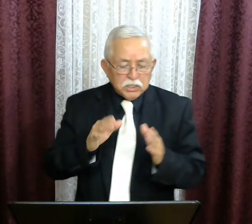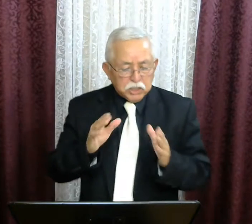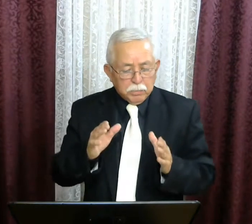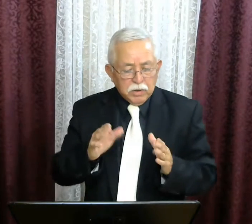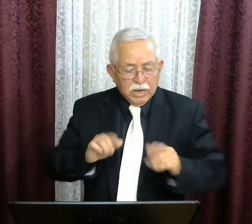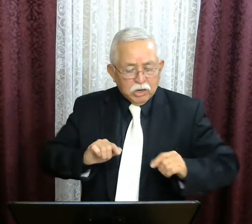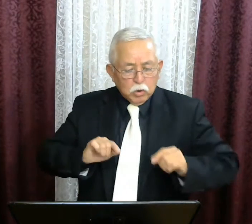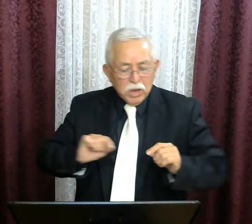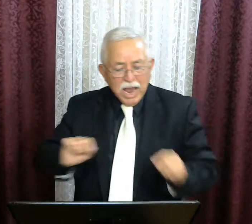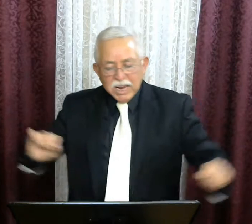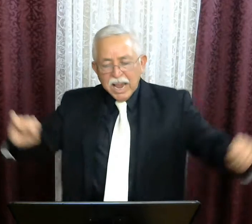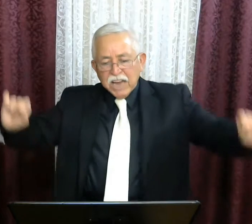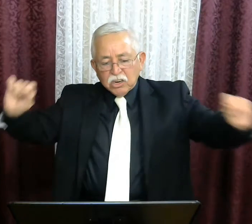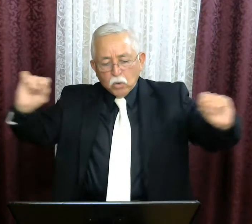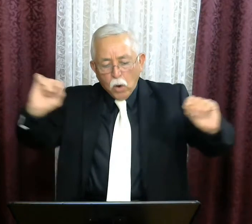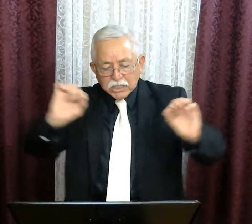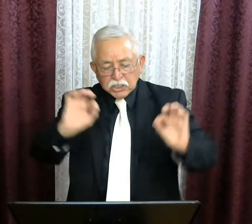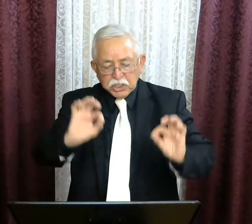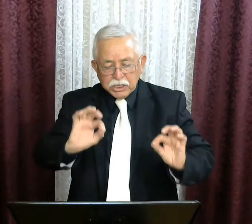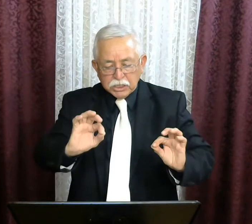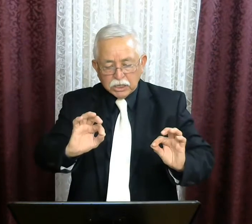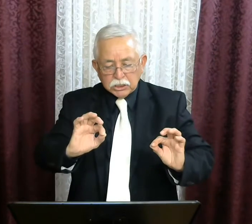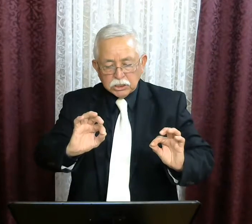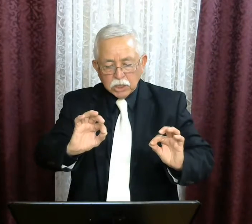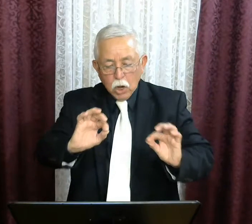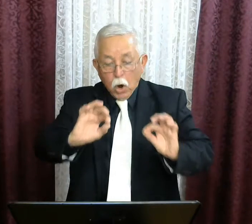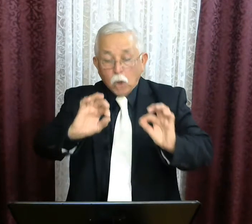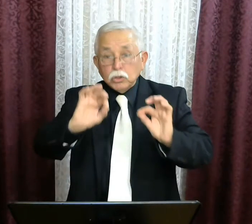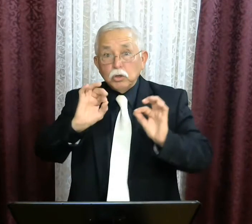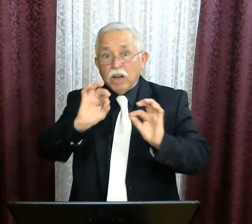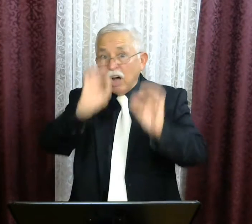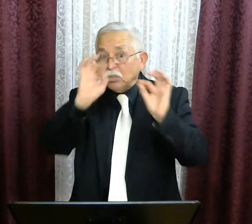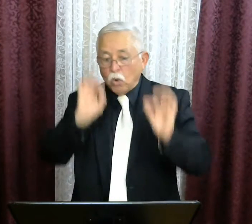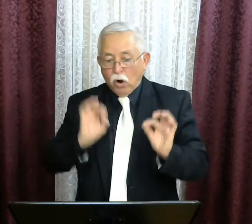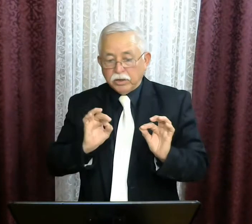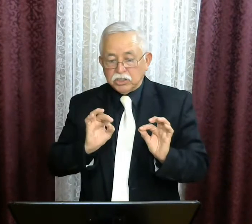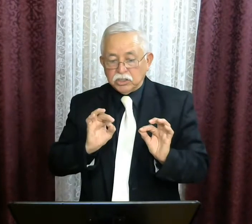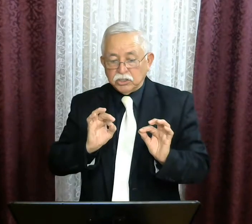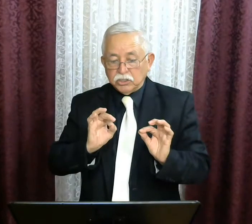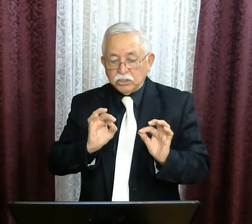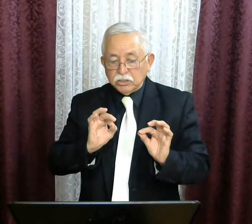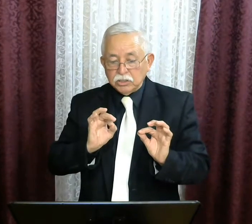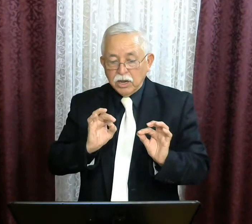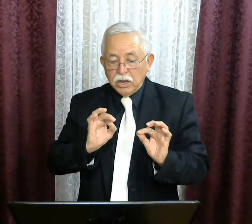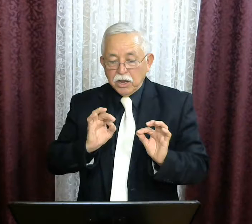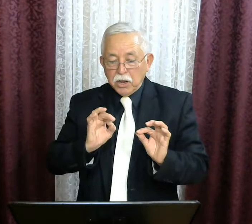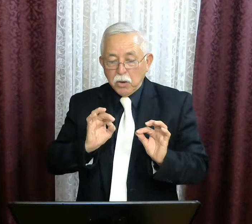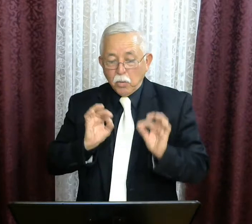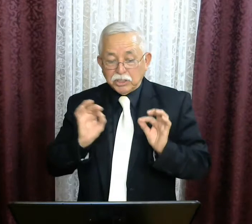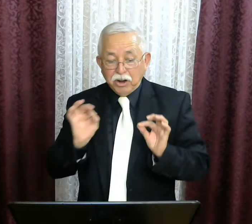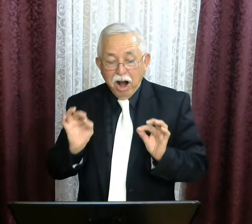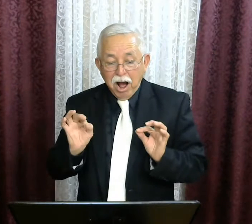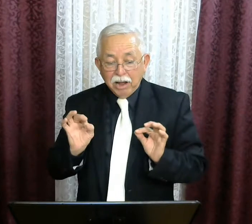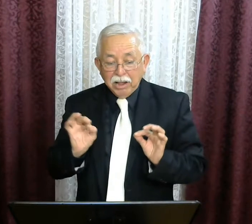workmanship created in Christ Jesus unto God works, which God